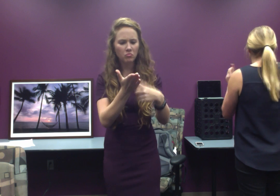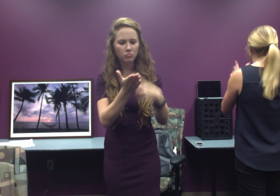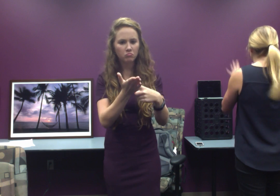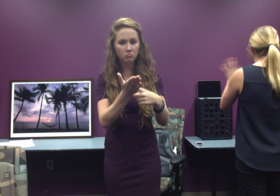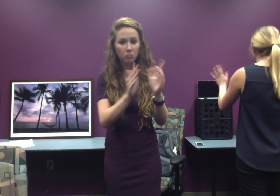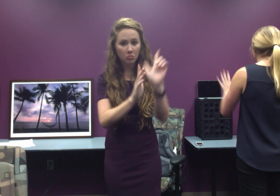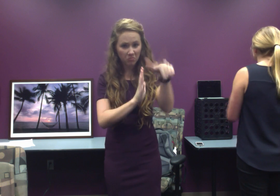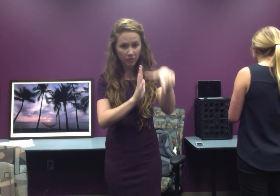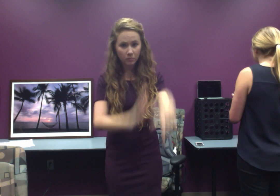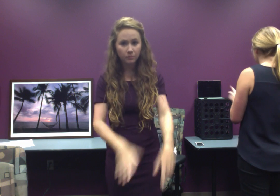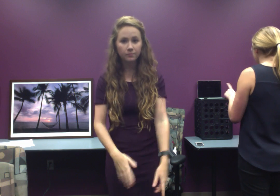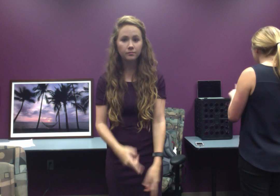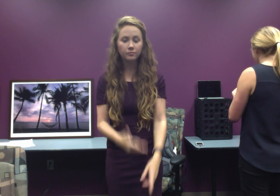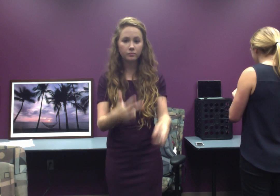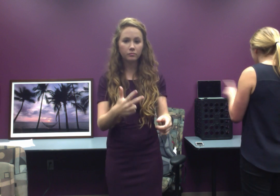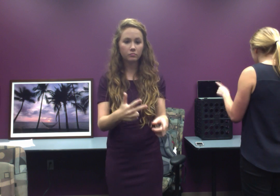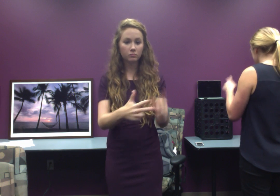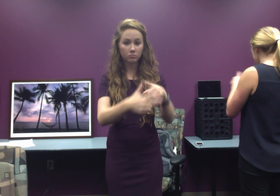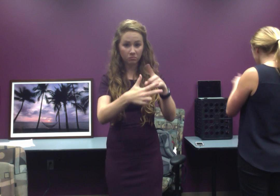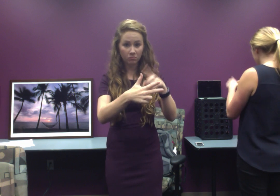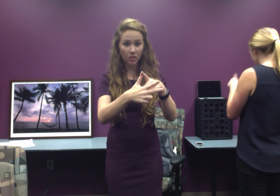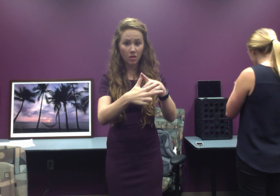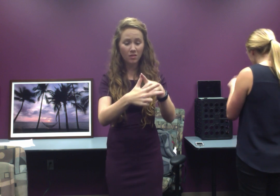All right, they were poorly trained.